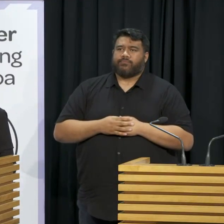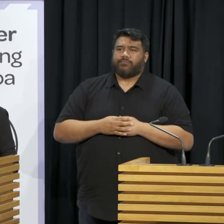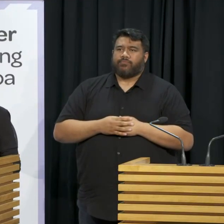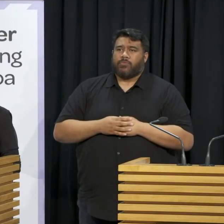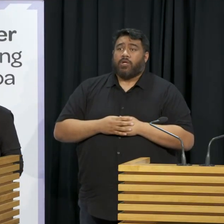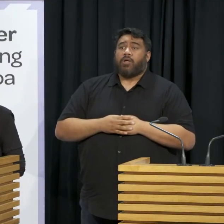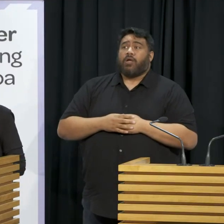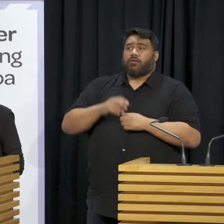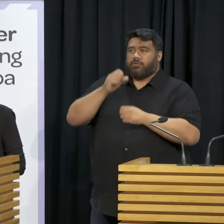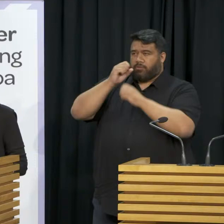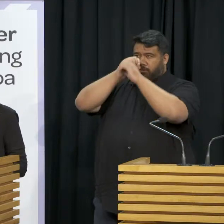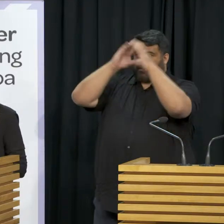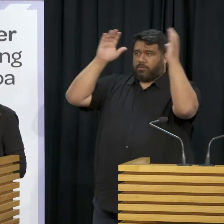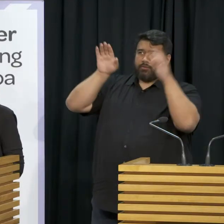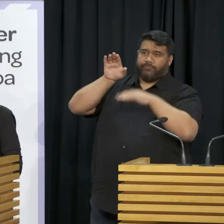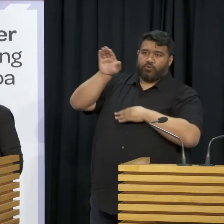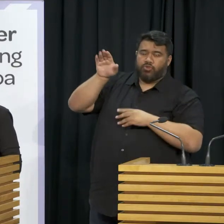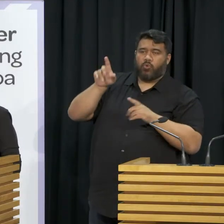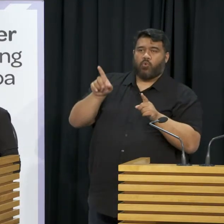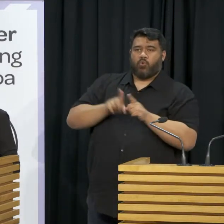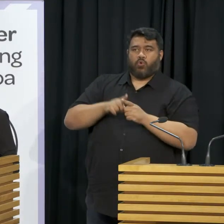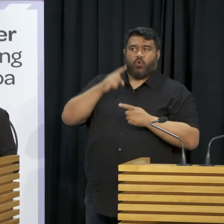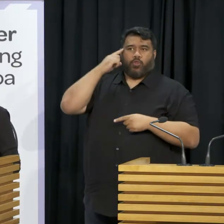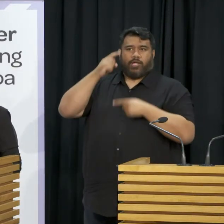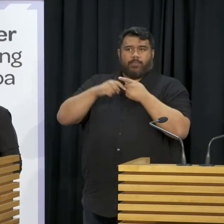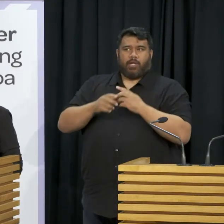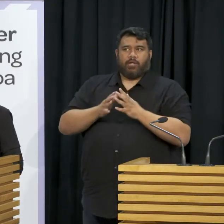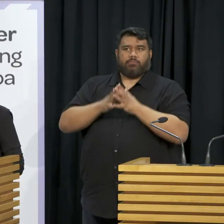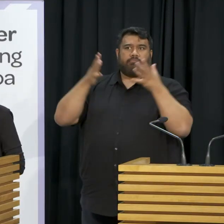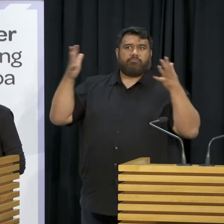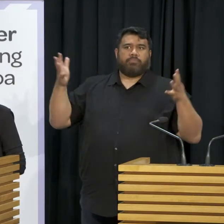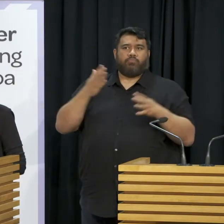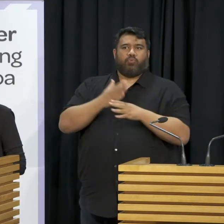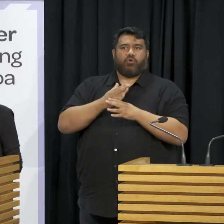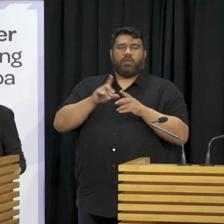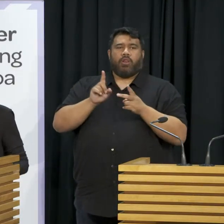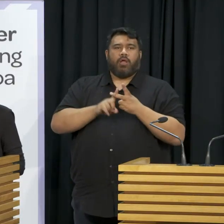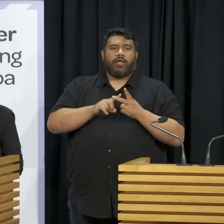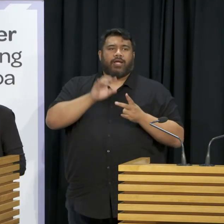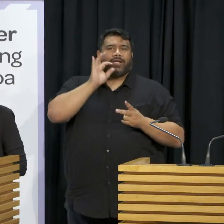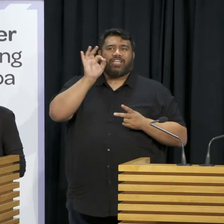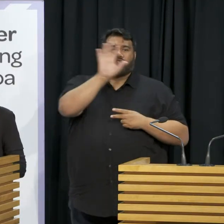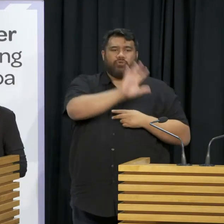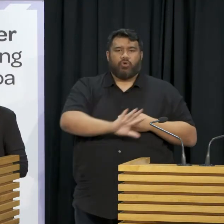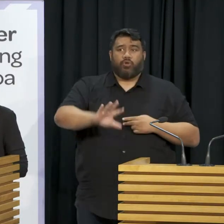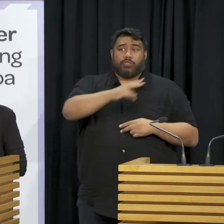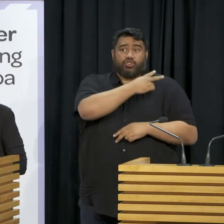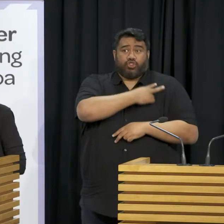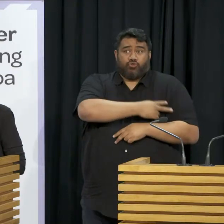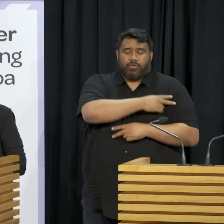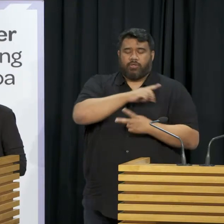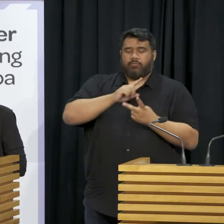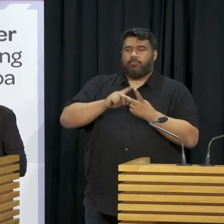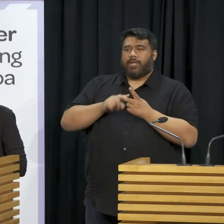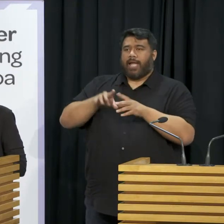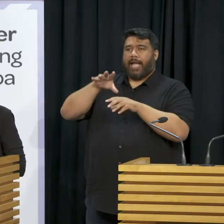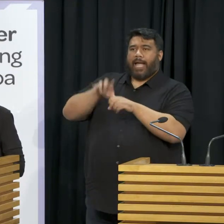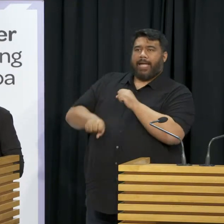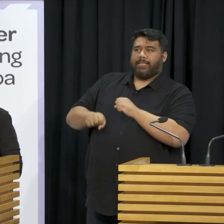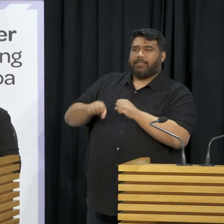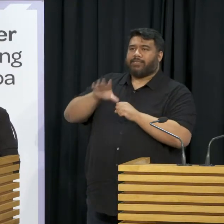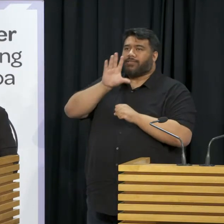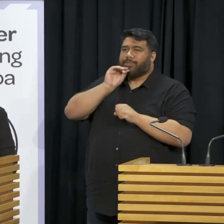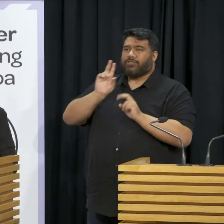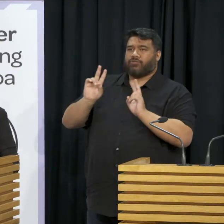covers issues of hate speech and our national security architecture. And obviously, several other significant actions have followed since